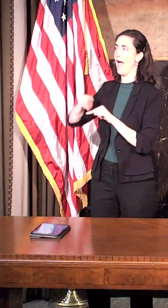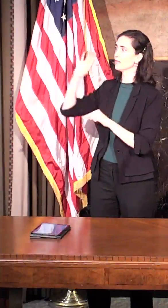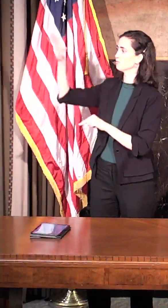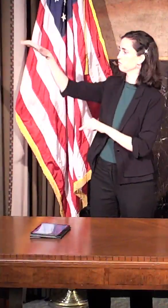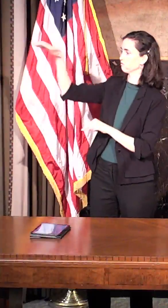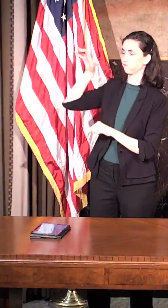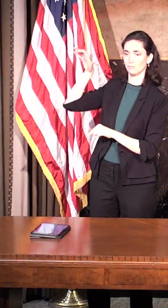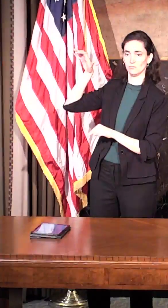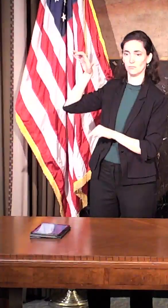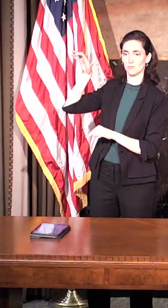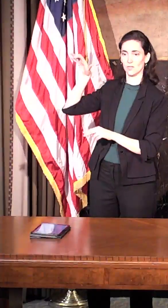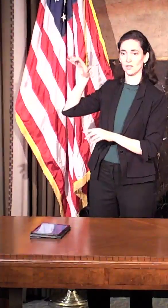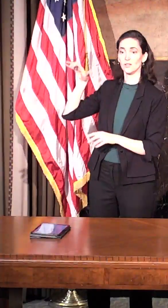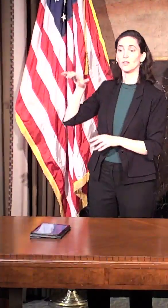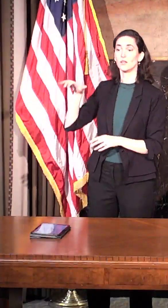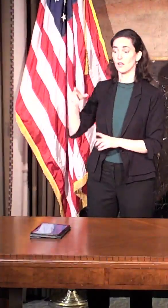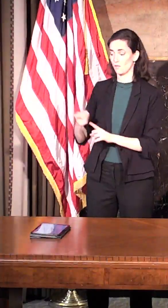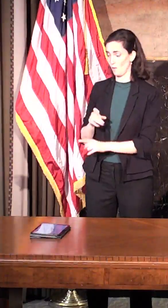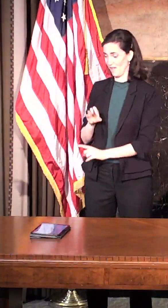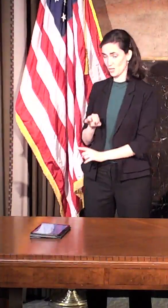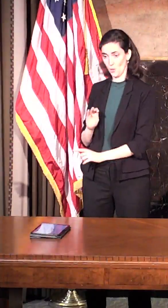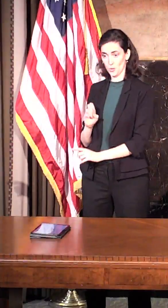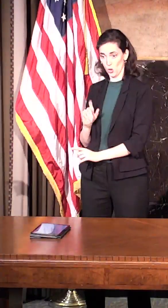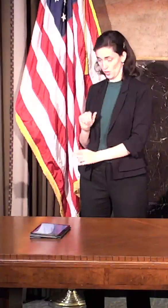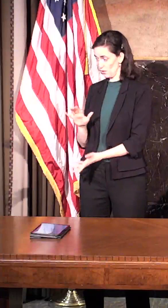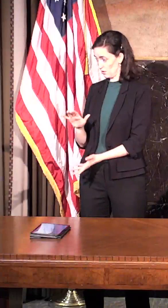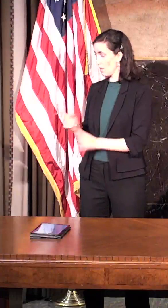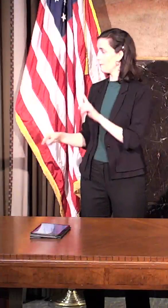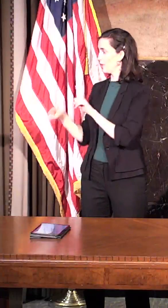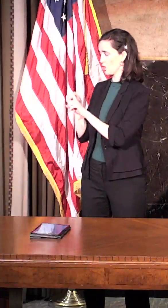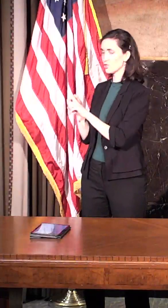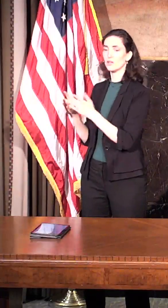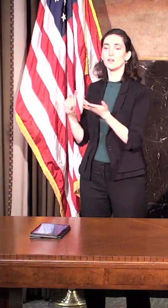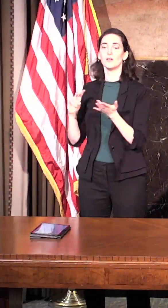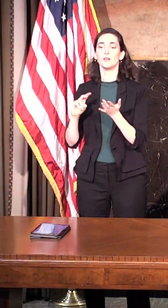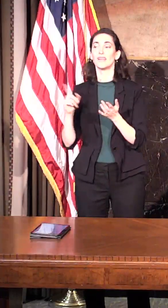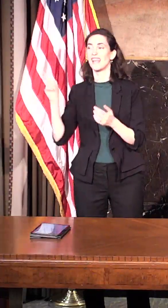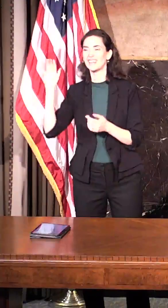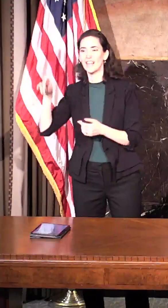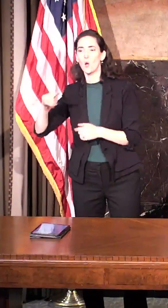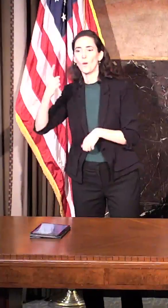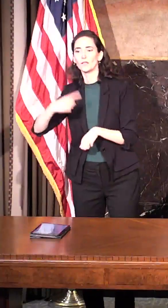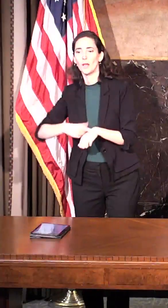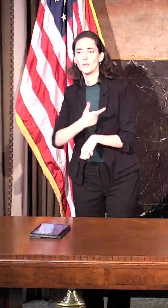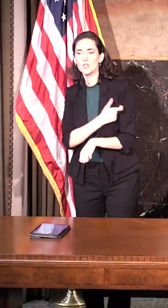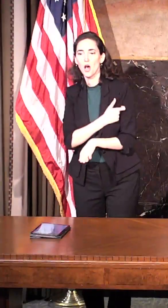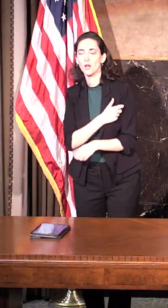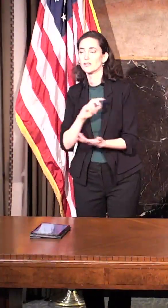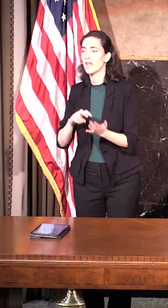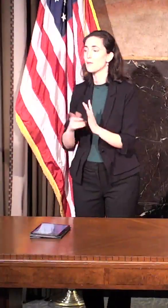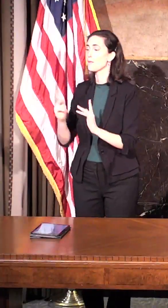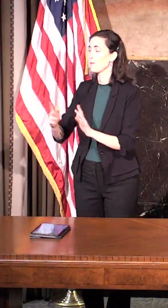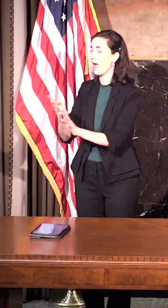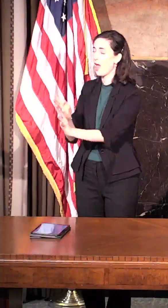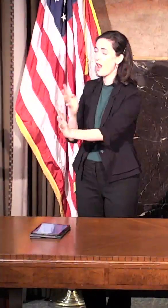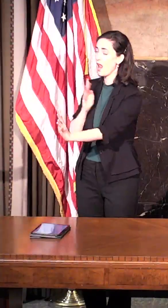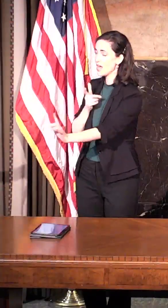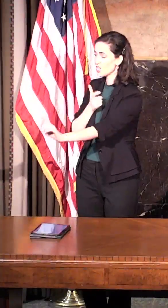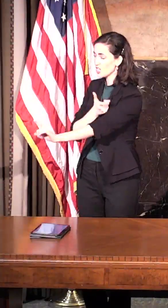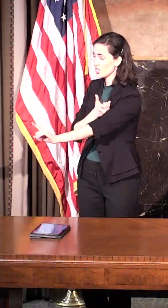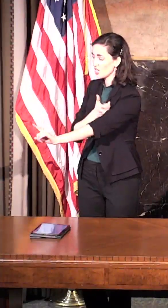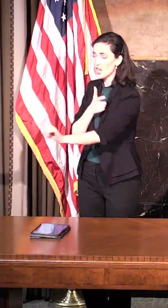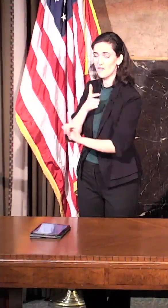and Moderna. And secondly, they're one shot, so you don't have to try to get those people back.